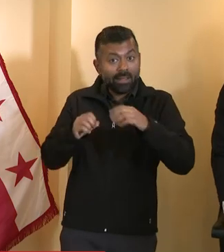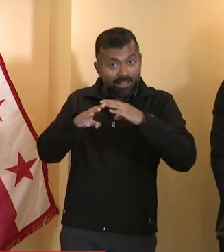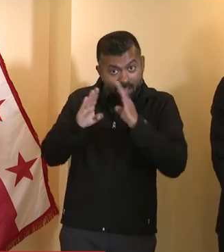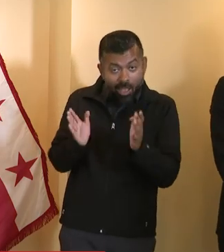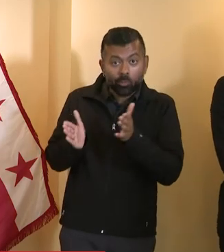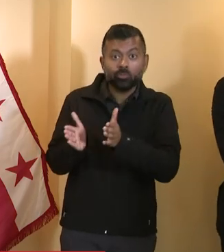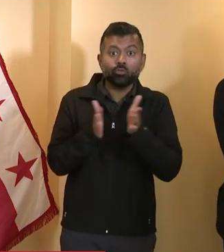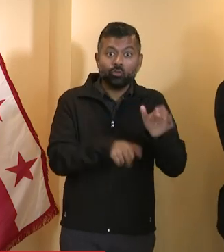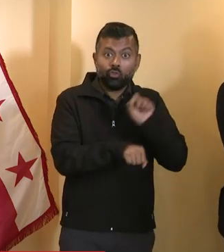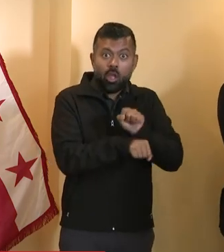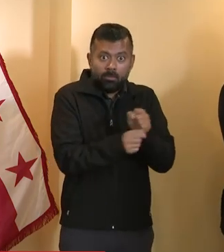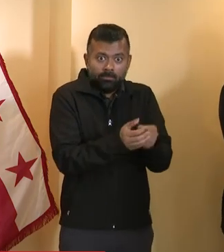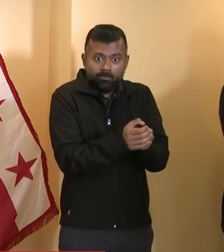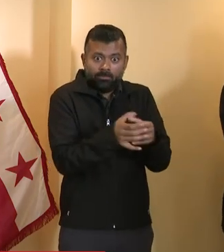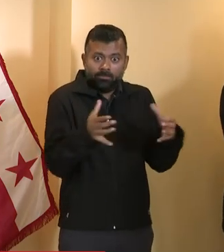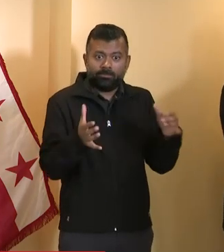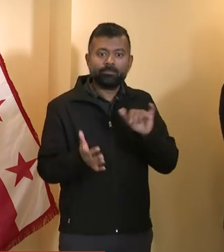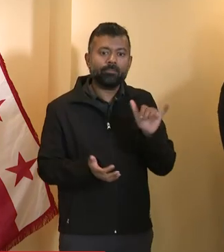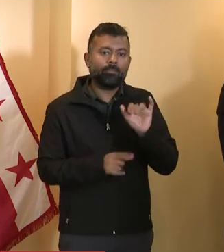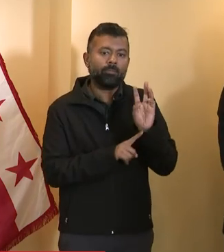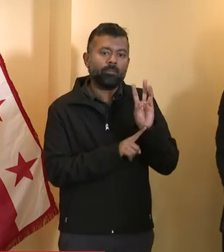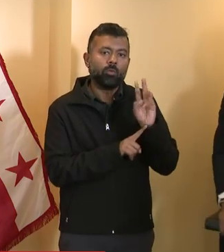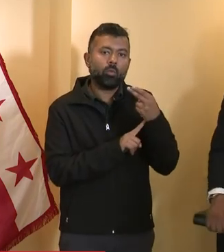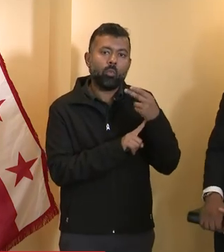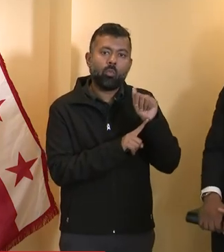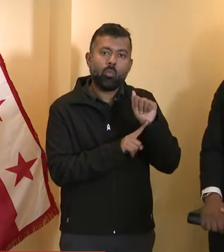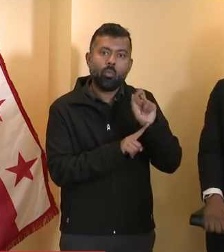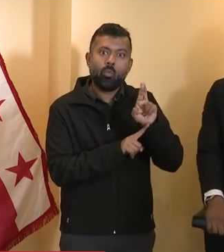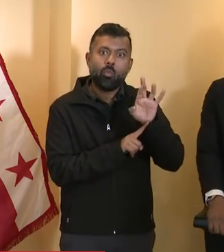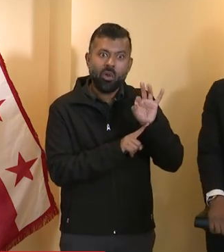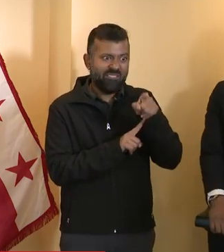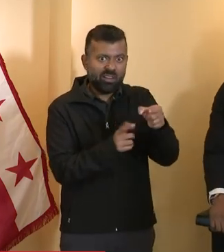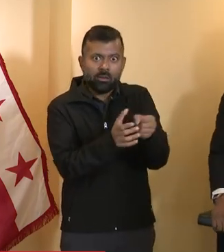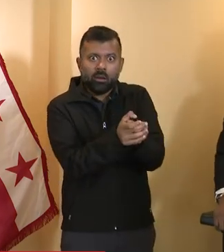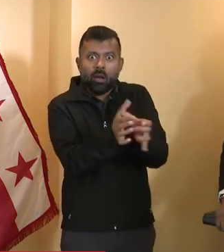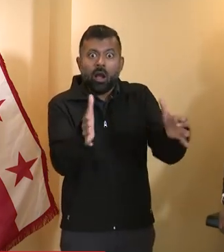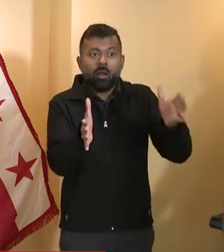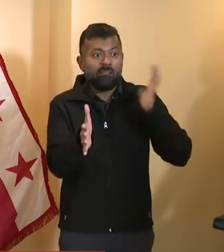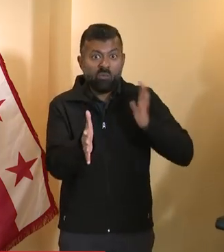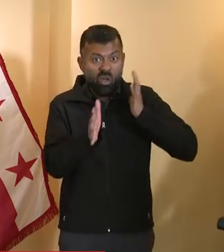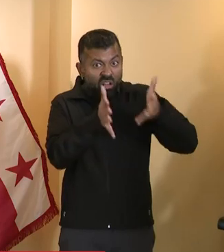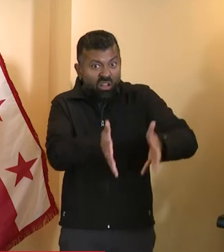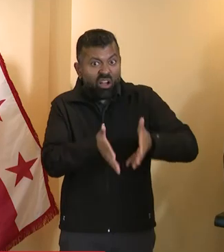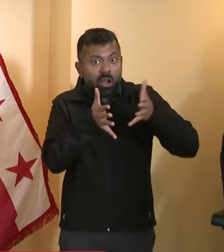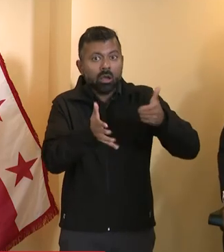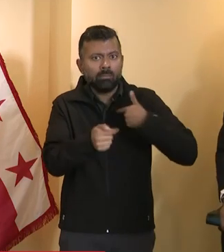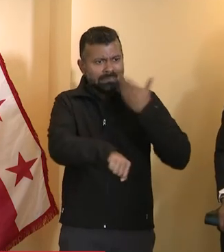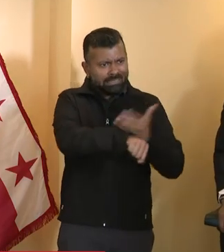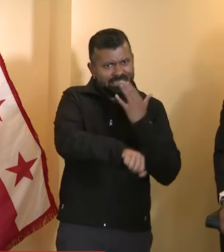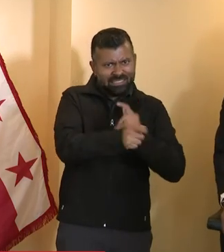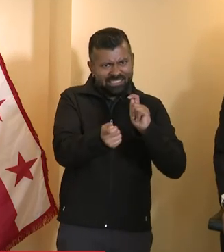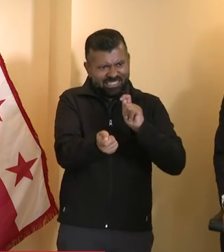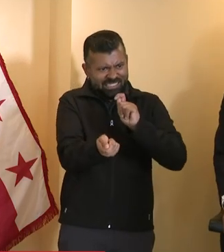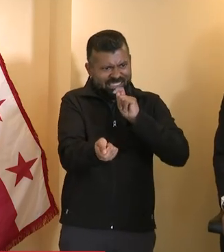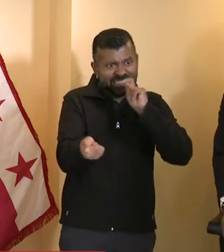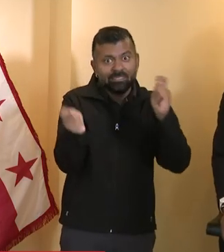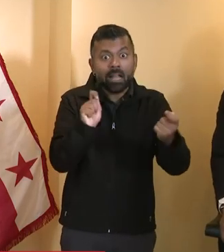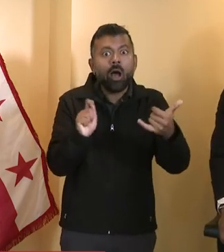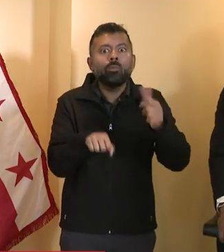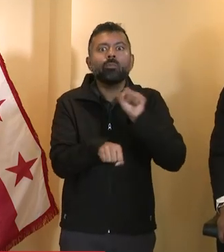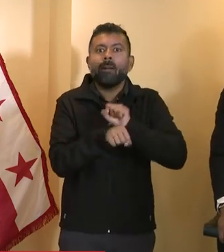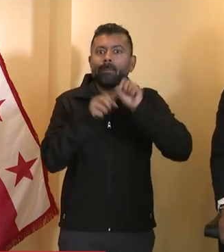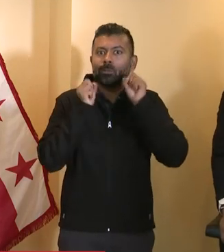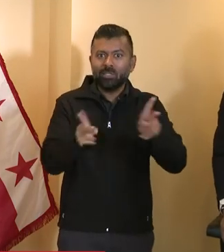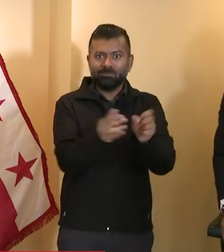there are hotels, there's the Anthem, there's activity. And I think that we can see some other more